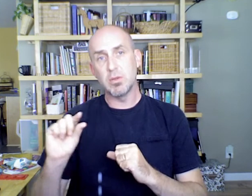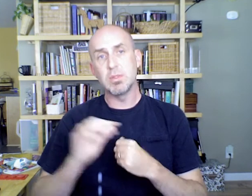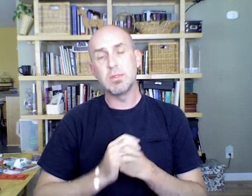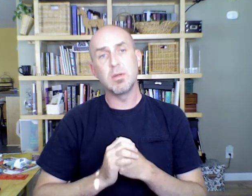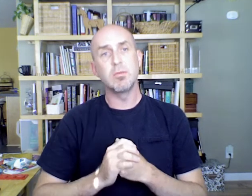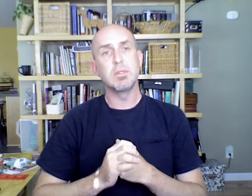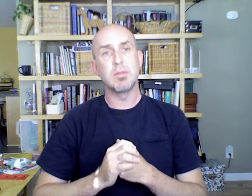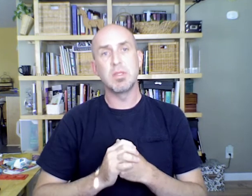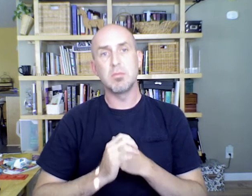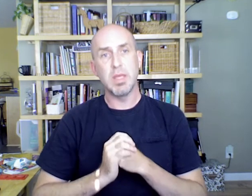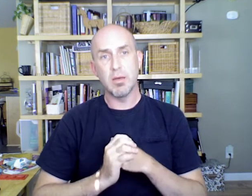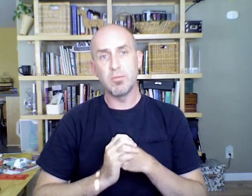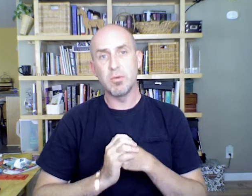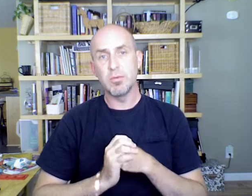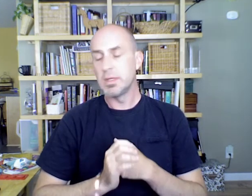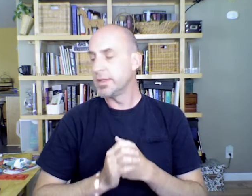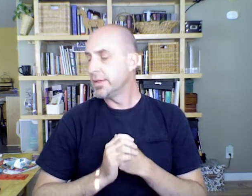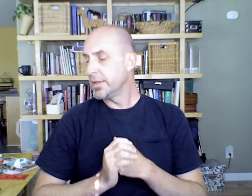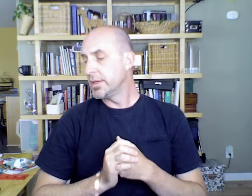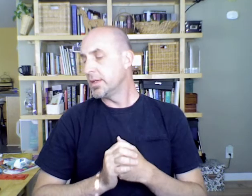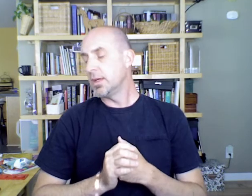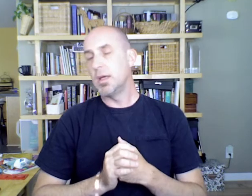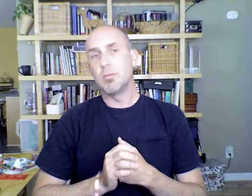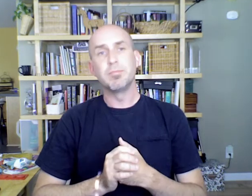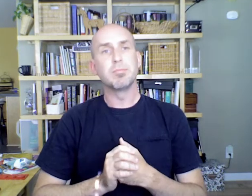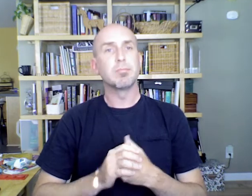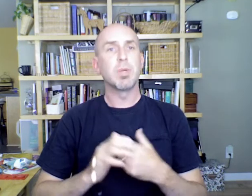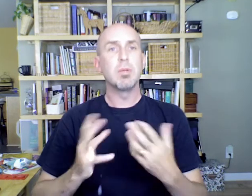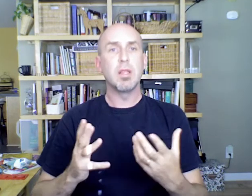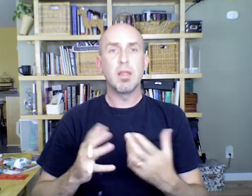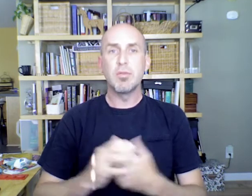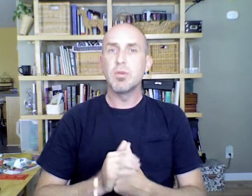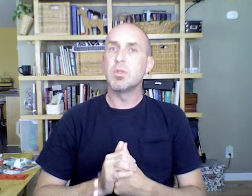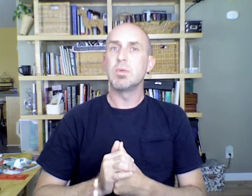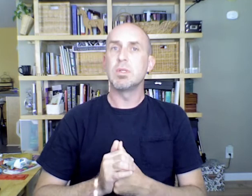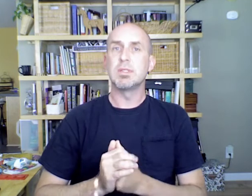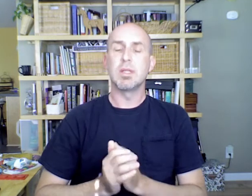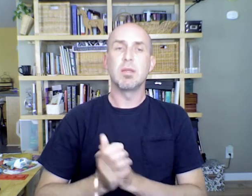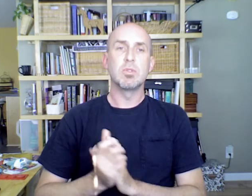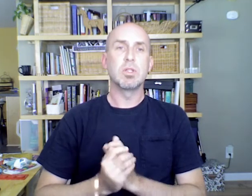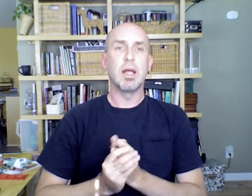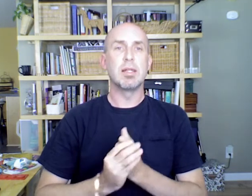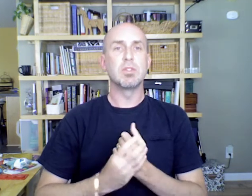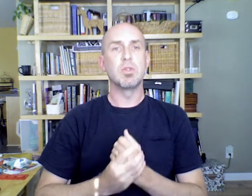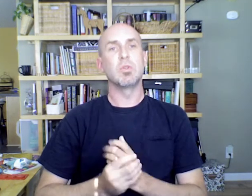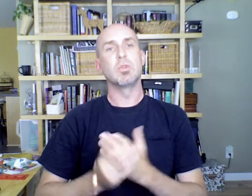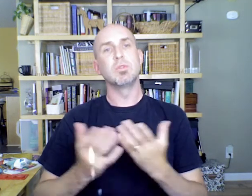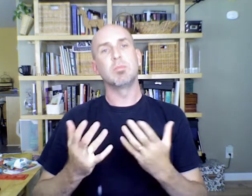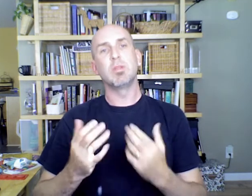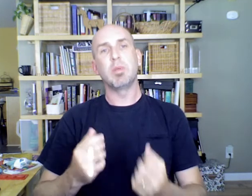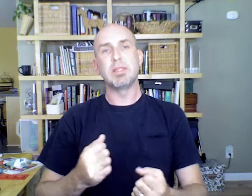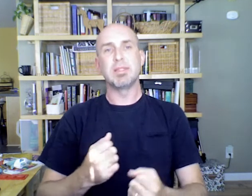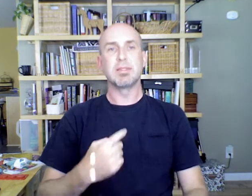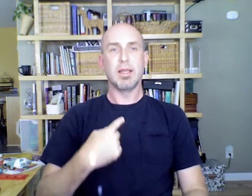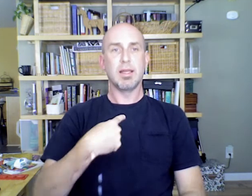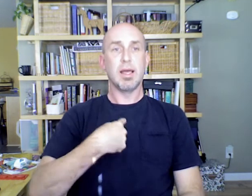doses, hopefully something that'd be helpful. Probably a lot of you, when you went to sign language class, you learned some of the basics like